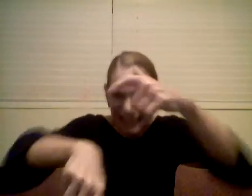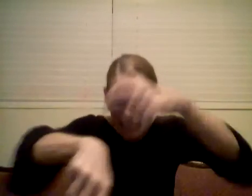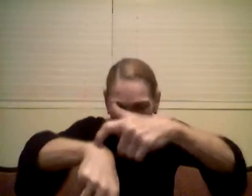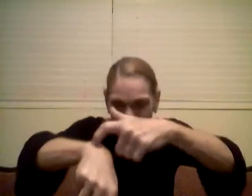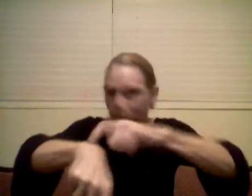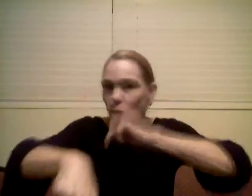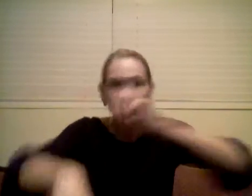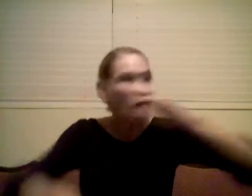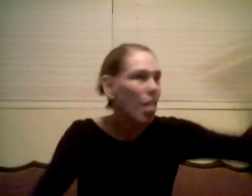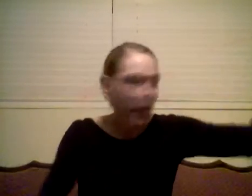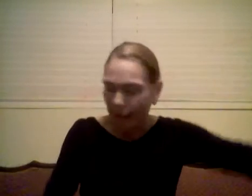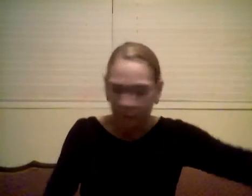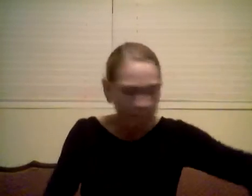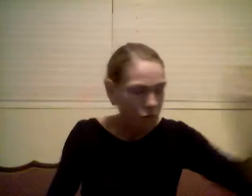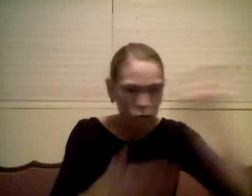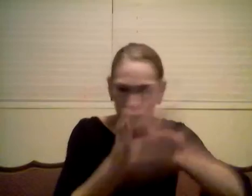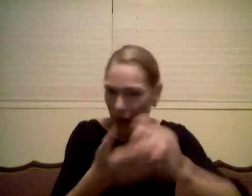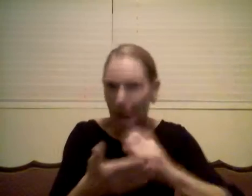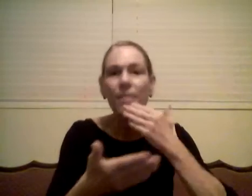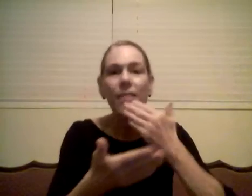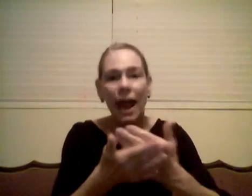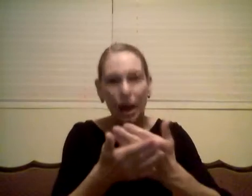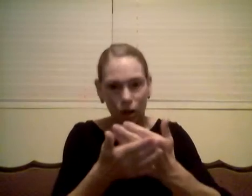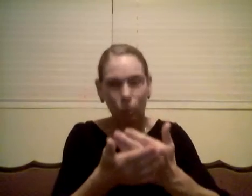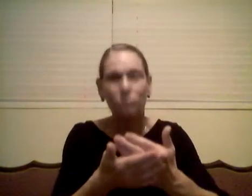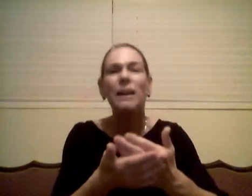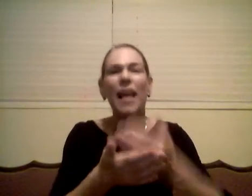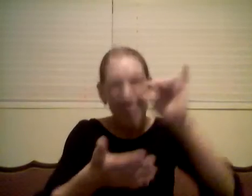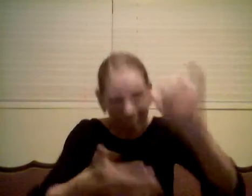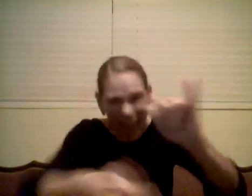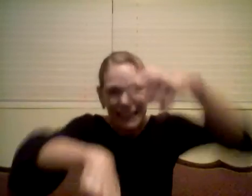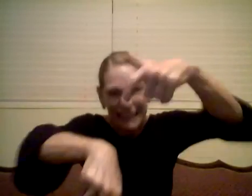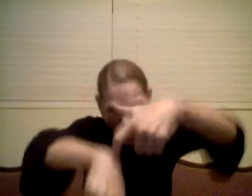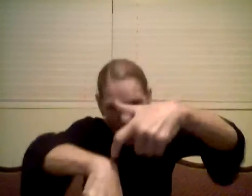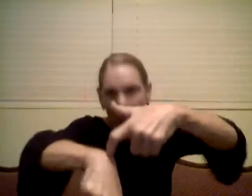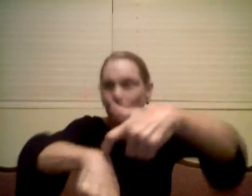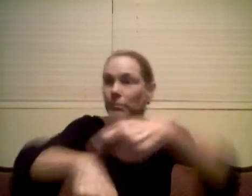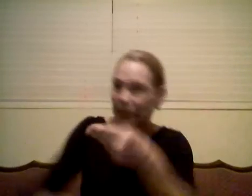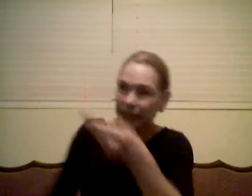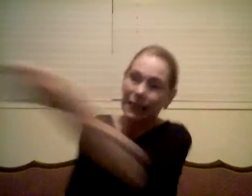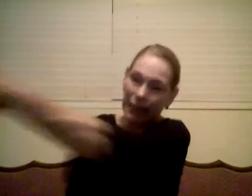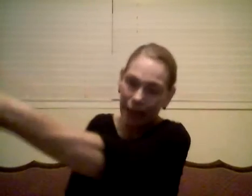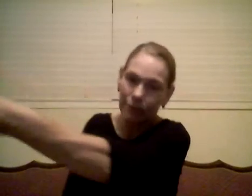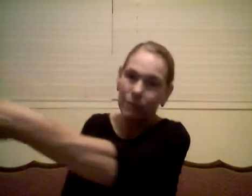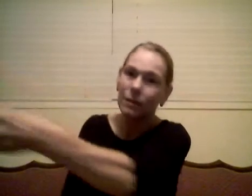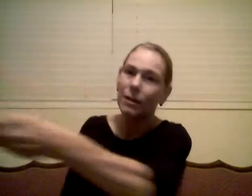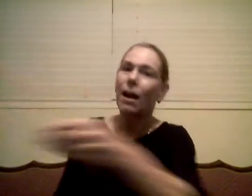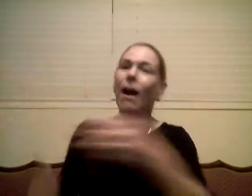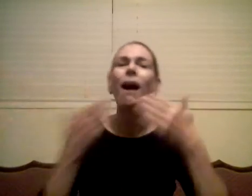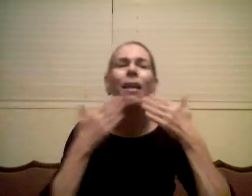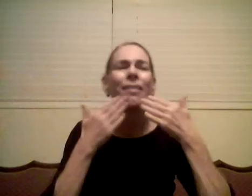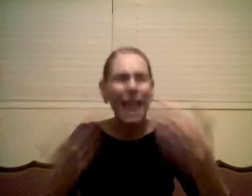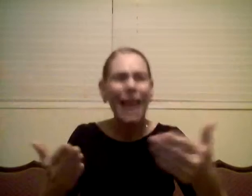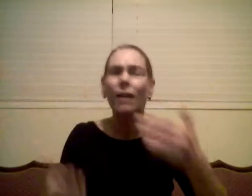thank you note. Leaves a lasting impression, a personal impression. Helps me go, wow, you know what? I should remember that